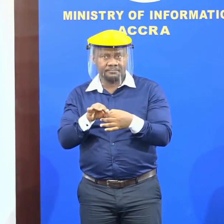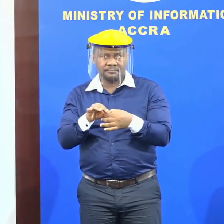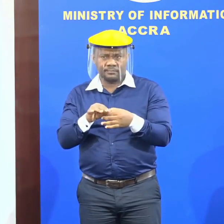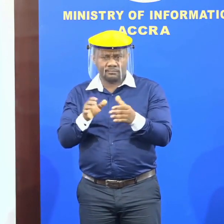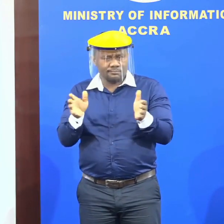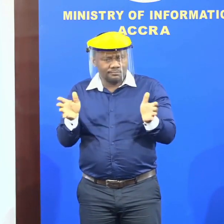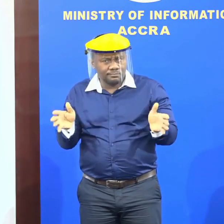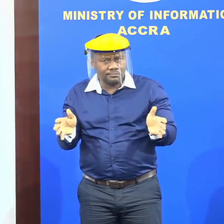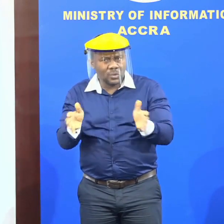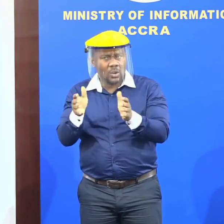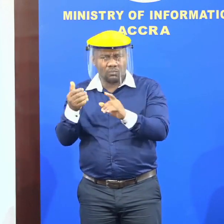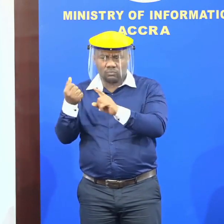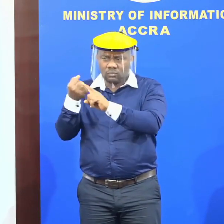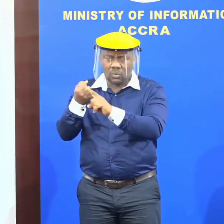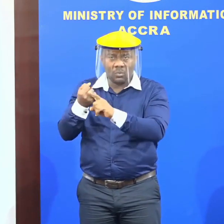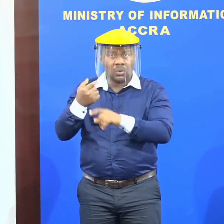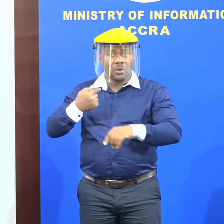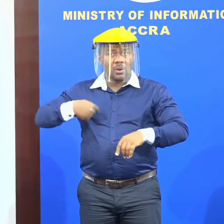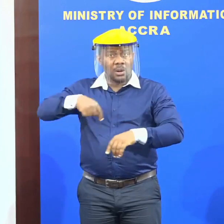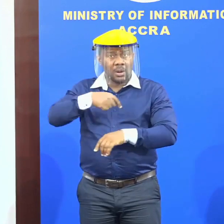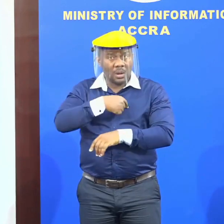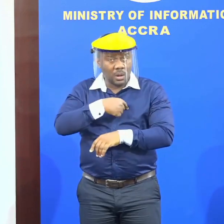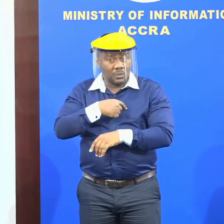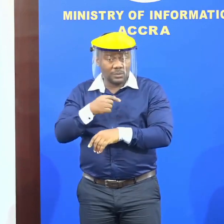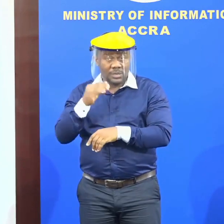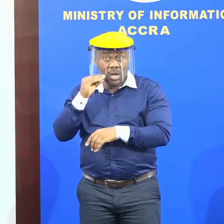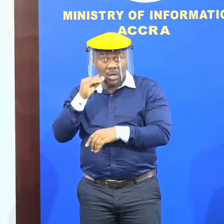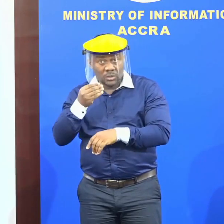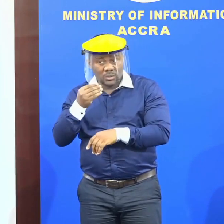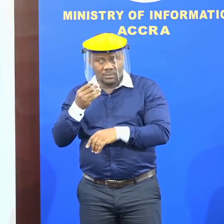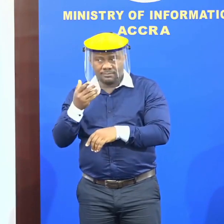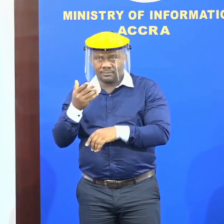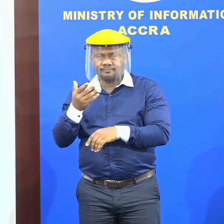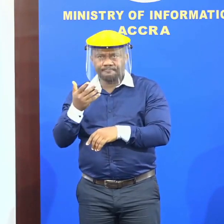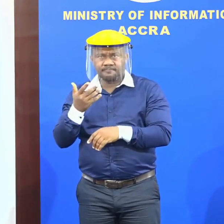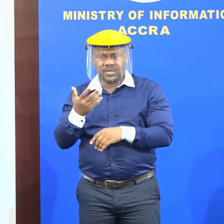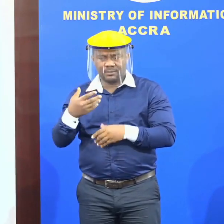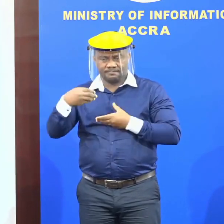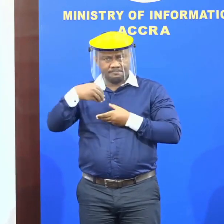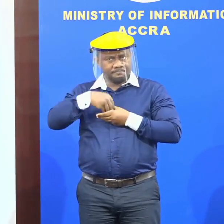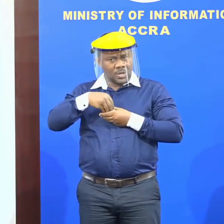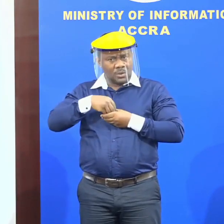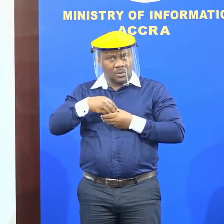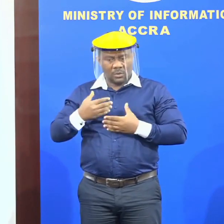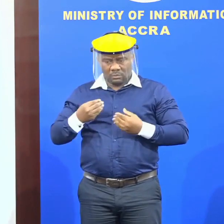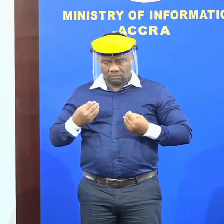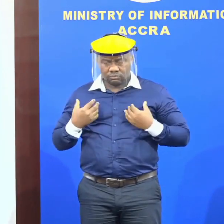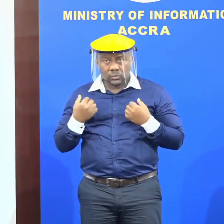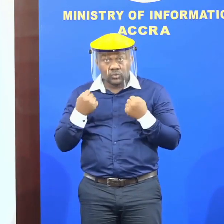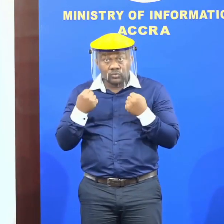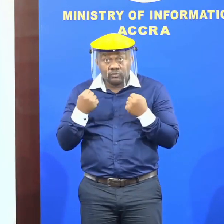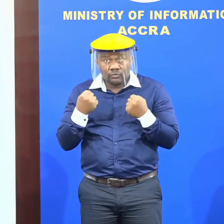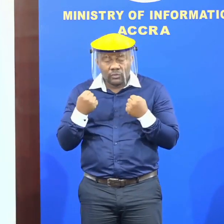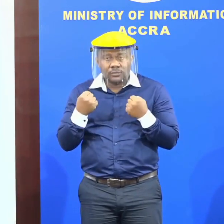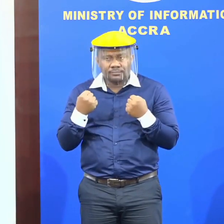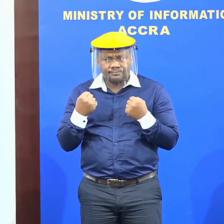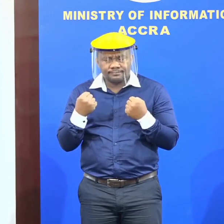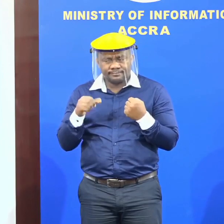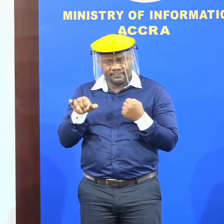promote Ghana chocolate, one, it helps with our immune system. It's an immune booster, we are told by the